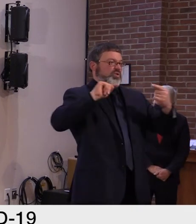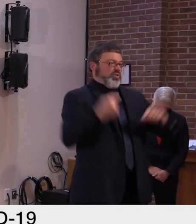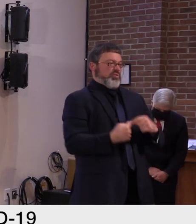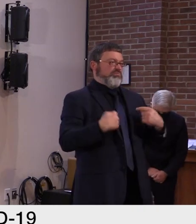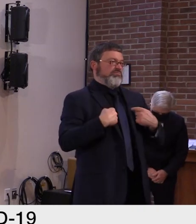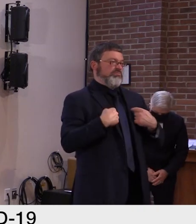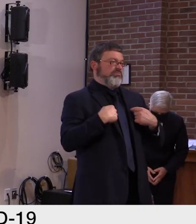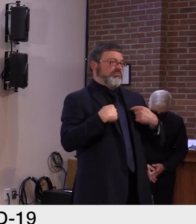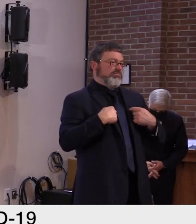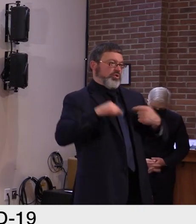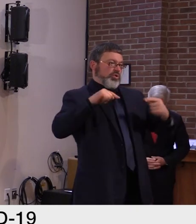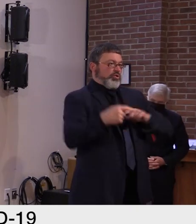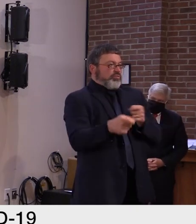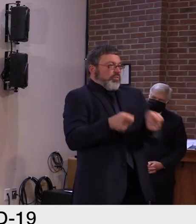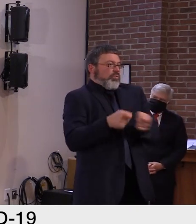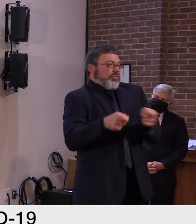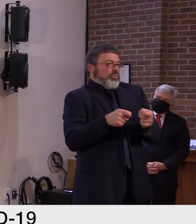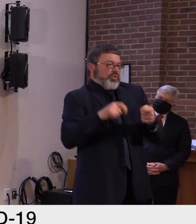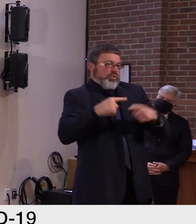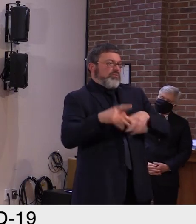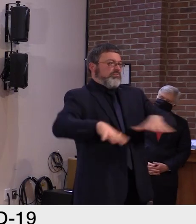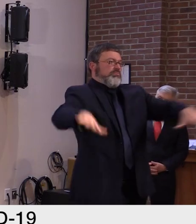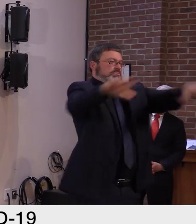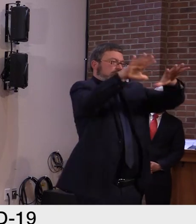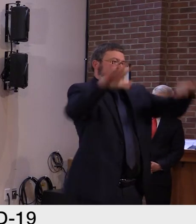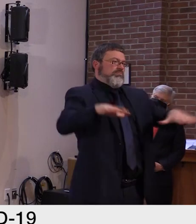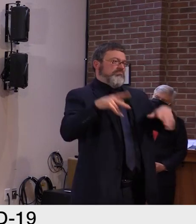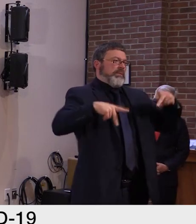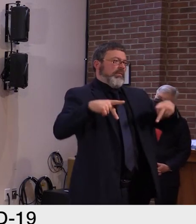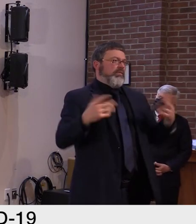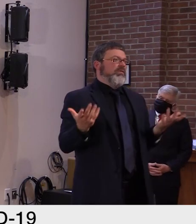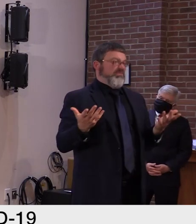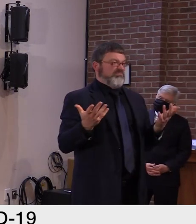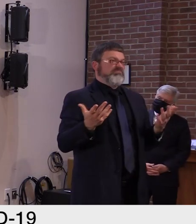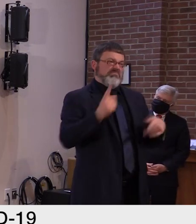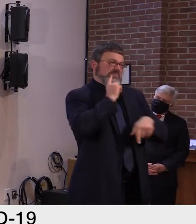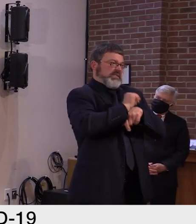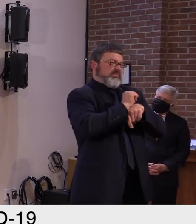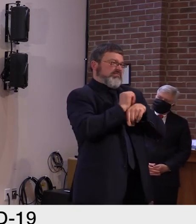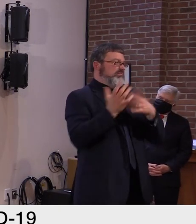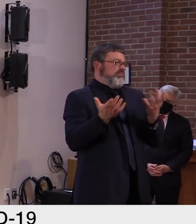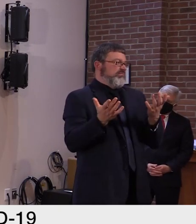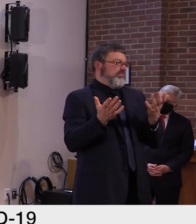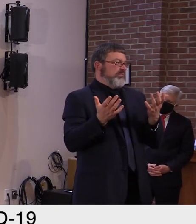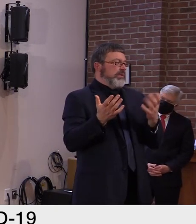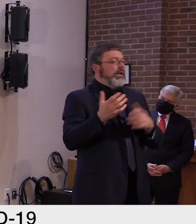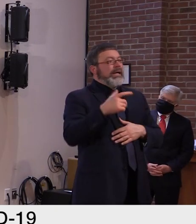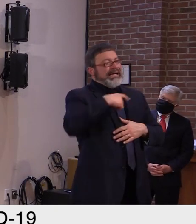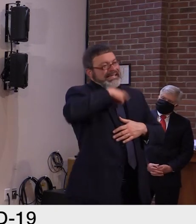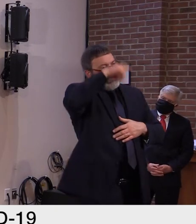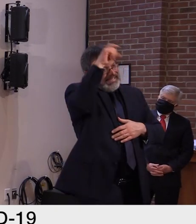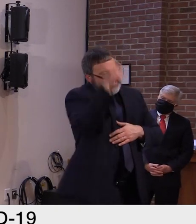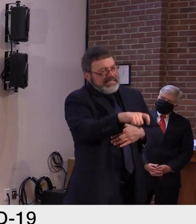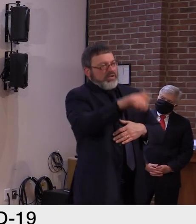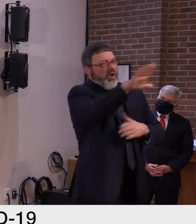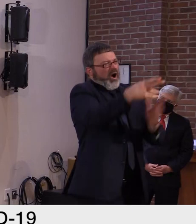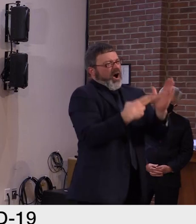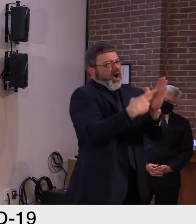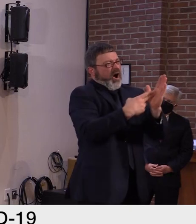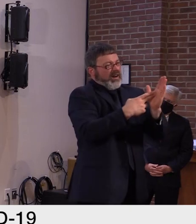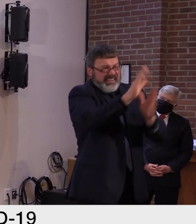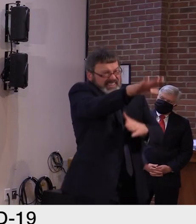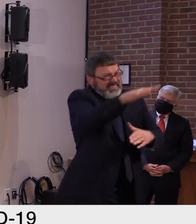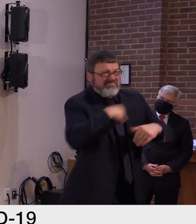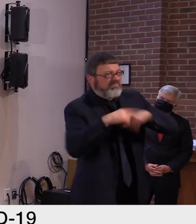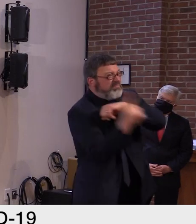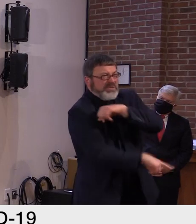is dramatic. So first of all, just make sure you answer truthfully, honestly, forthright. And don't leave those